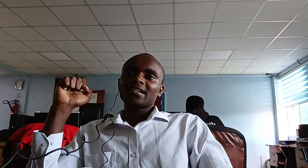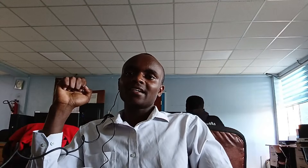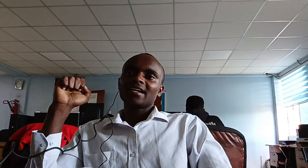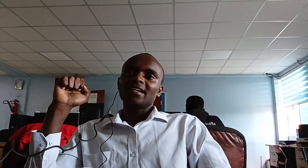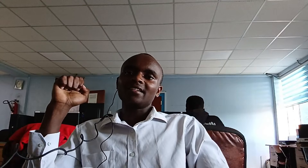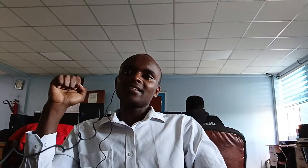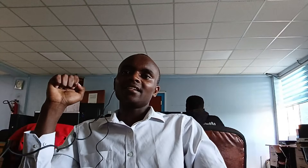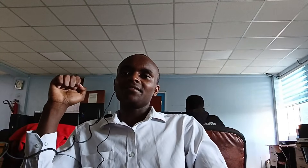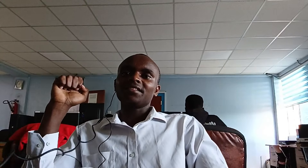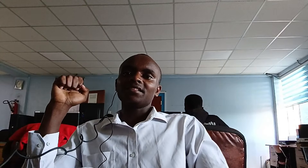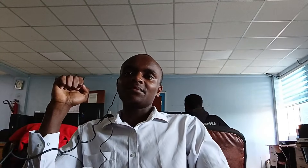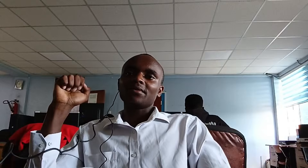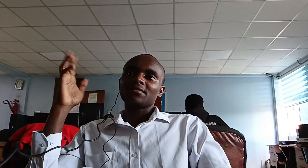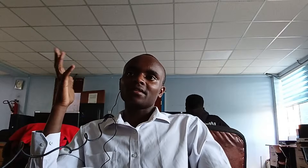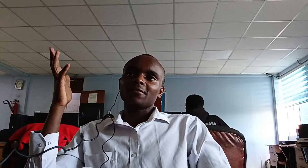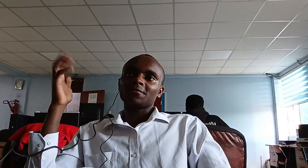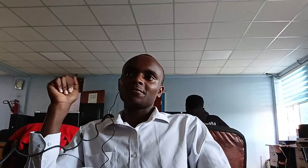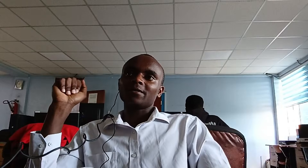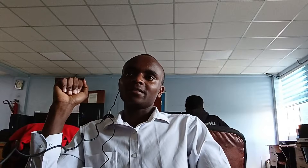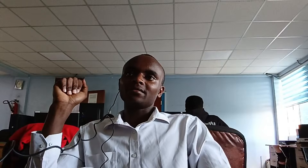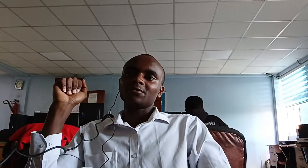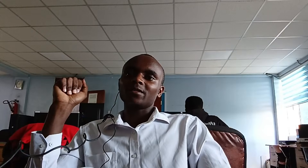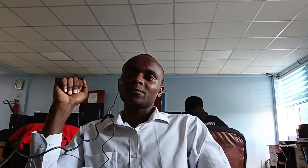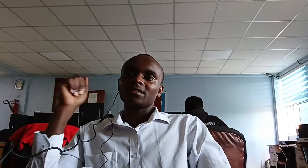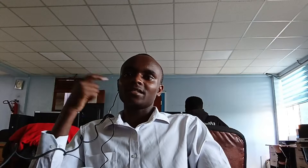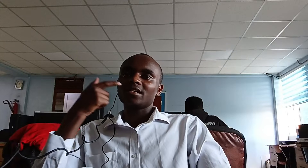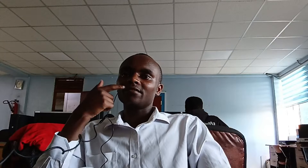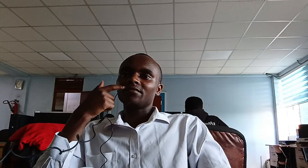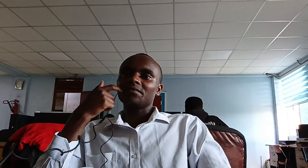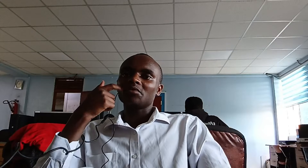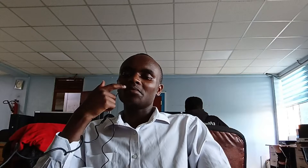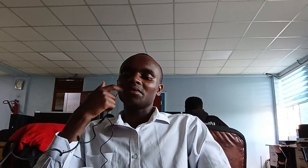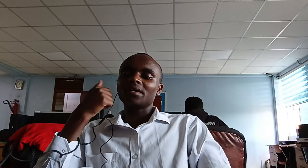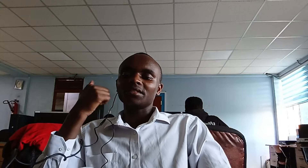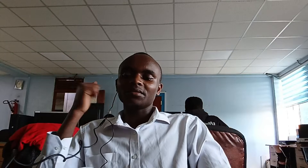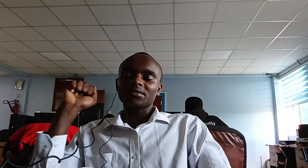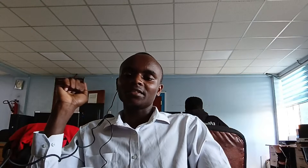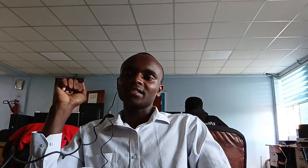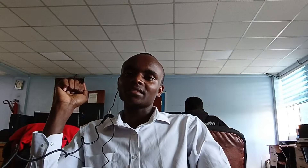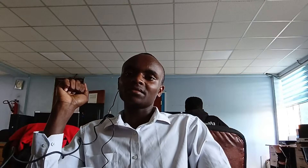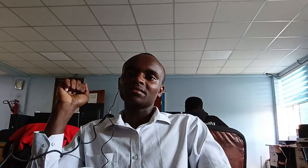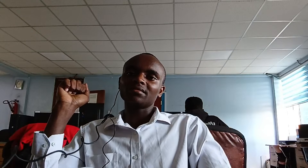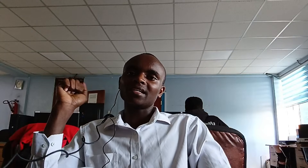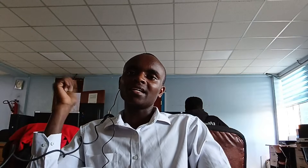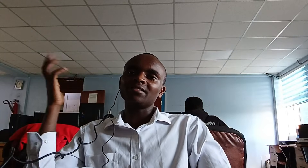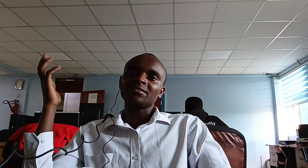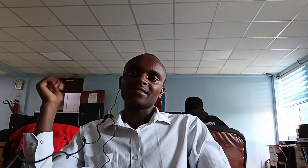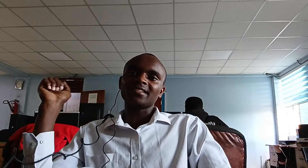I had said I finished because there was no one was in the live. Gometoka nyinyi wote. So I had to do that.